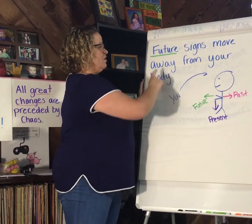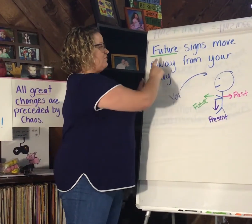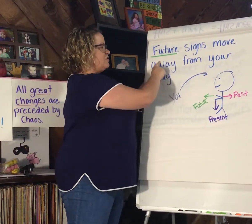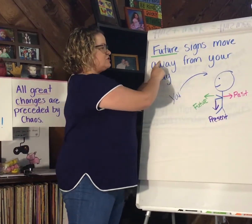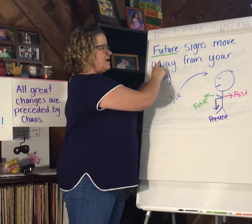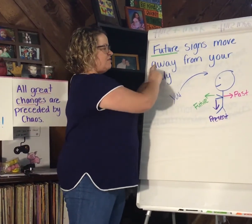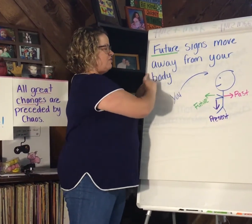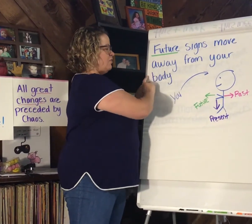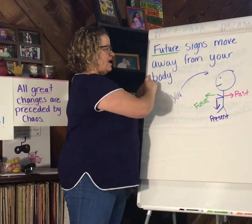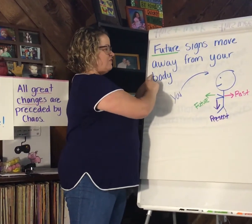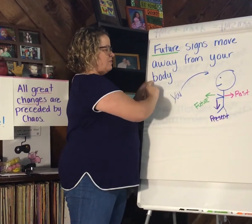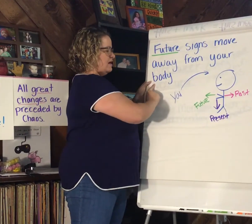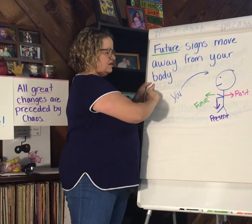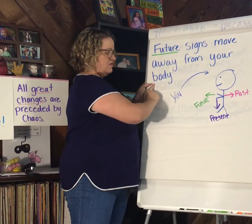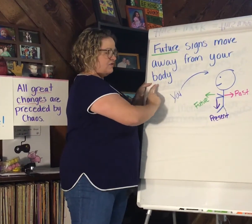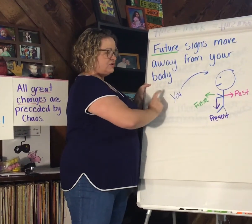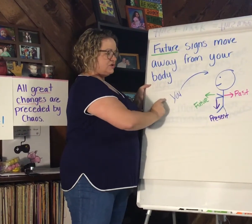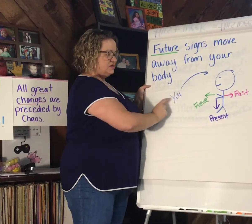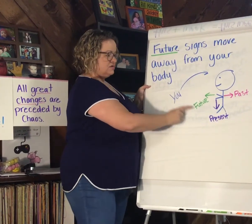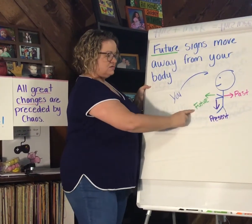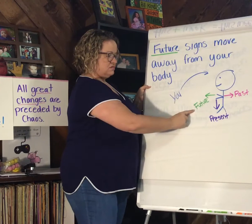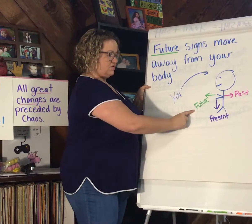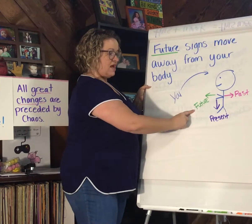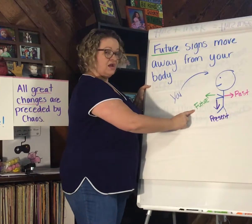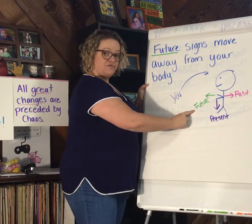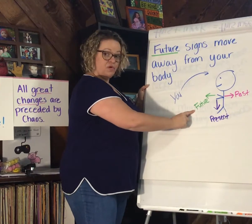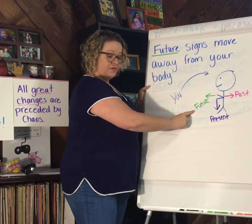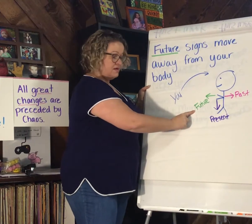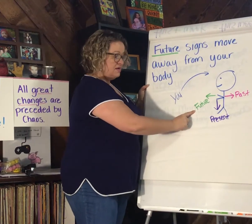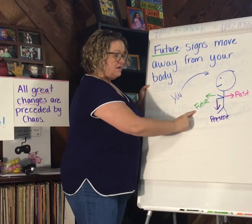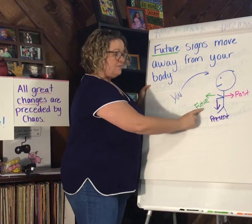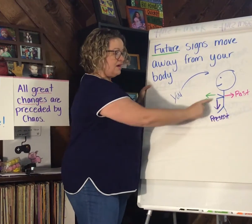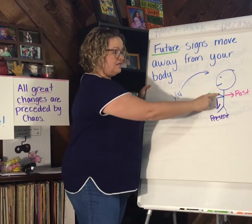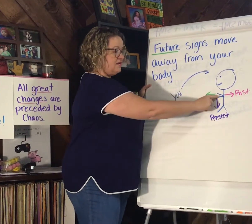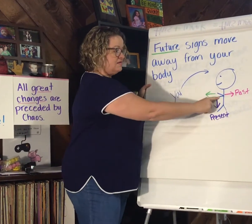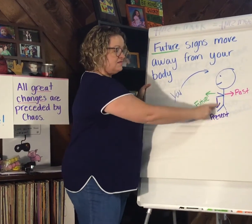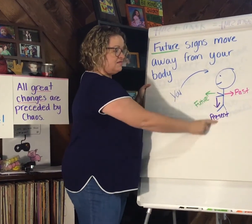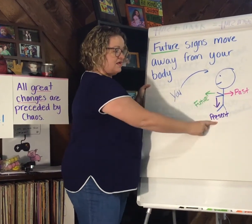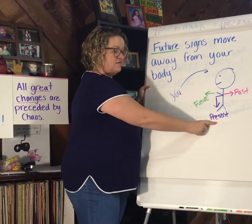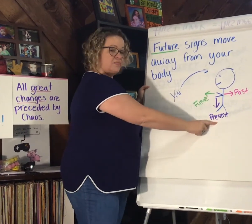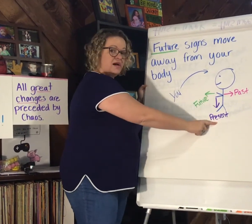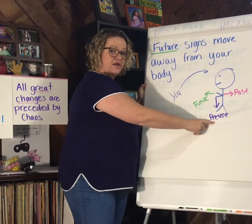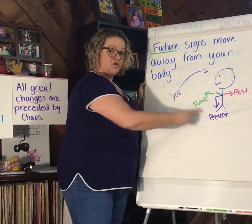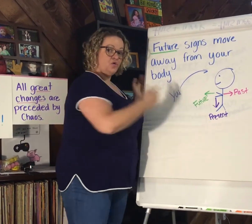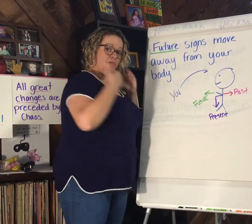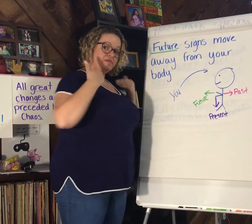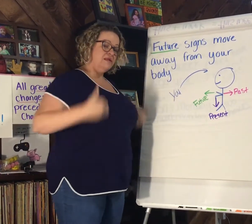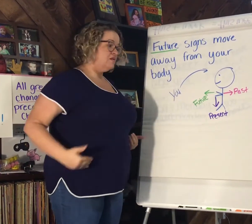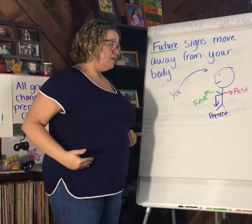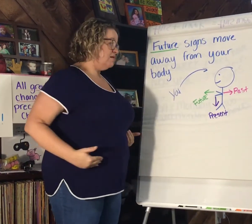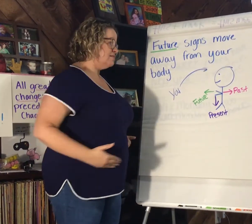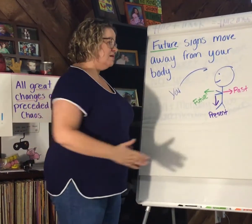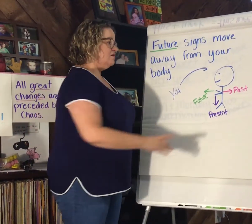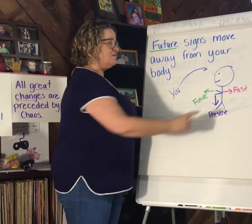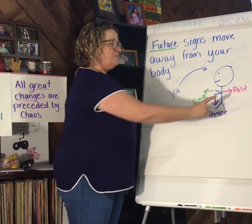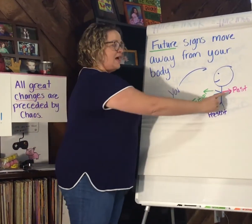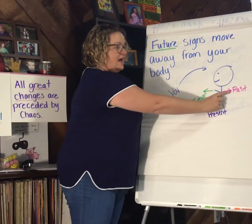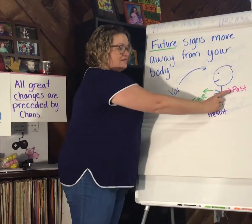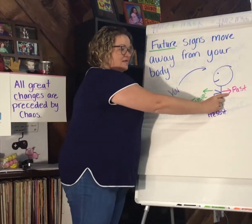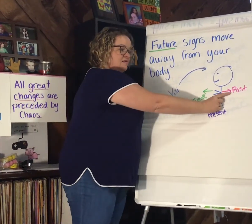Future signs move away from your body into the future, okay? Forward. Present tense stays by your normal signing space. So past tense